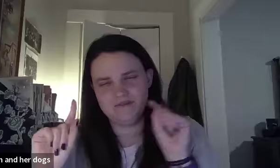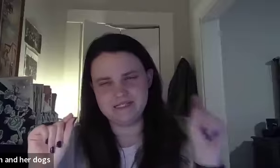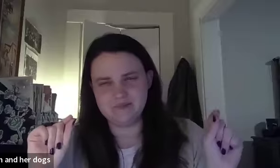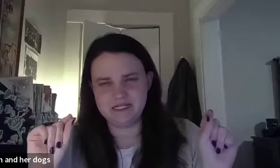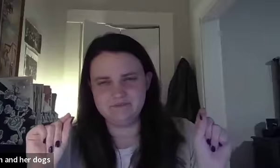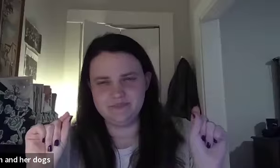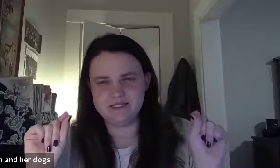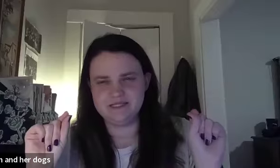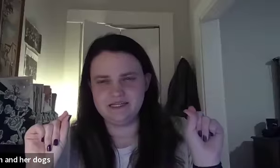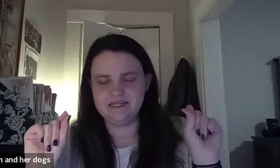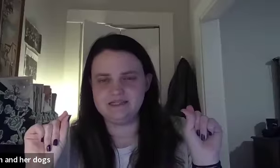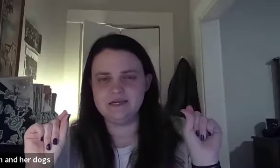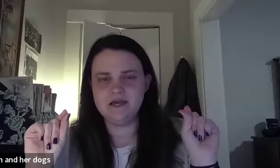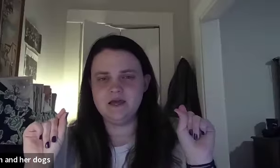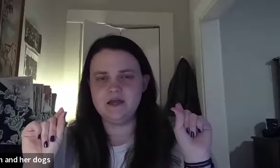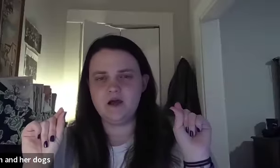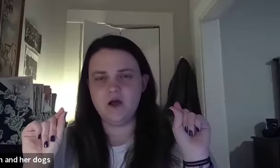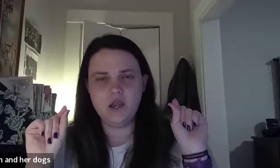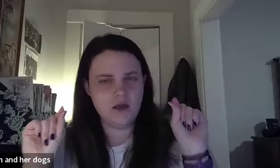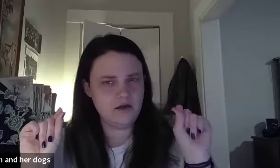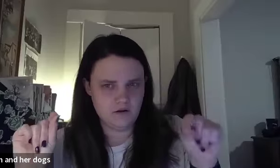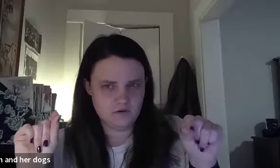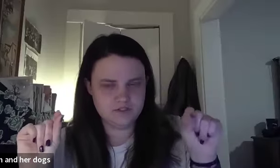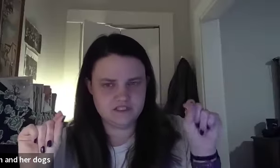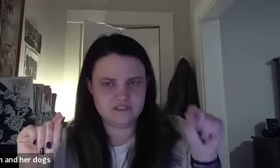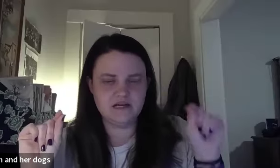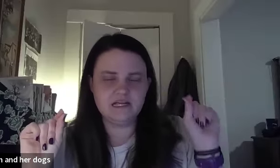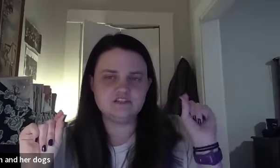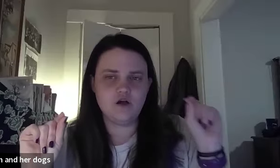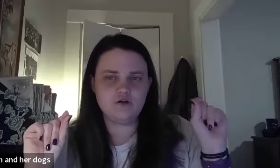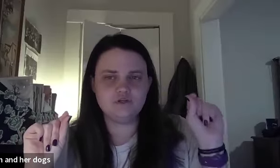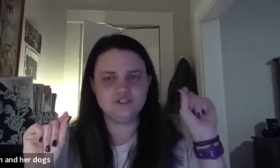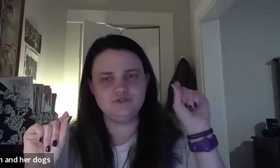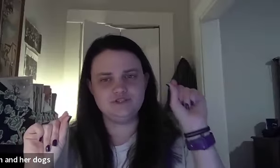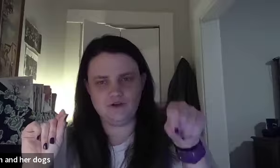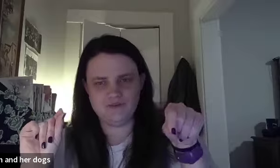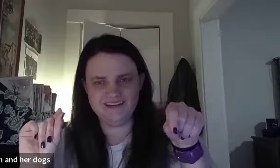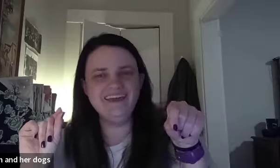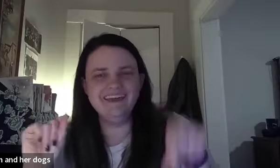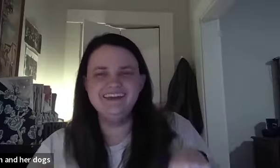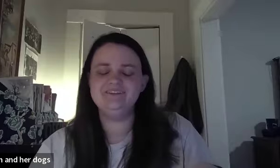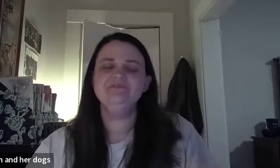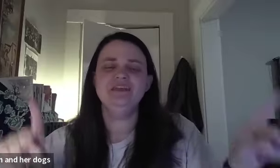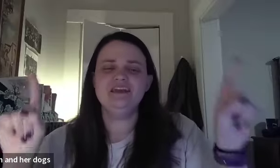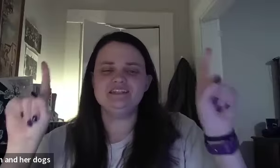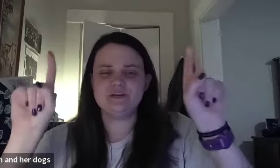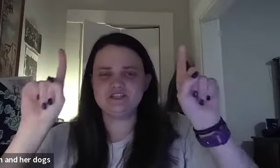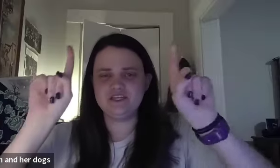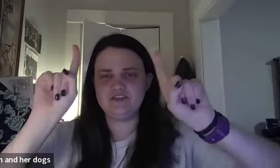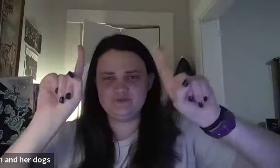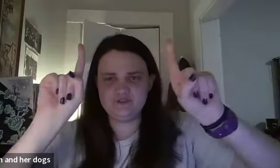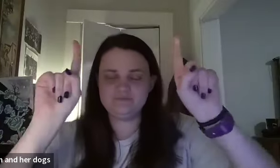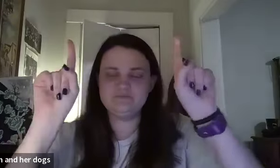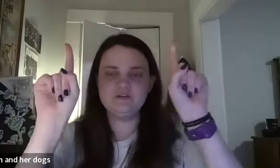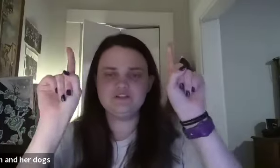of explain it because it's not awkward to sign it, it's awkward to describe it, especially through Zoom. So